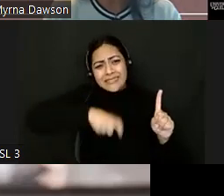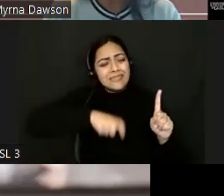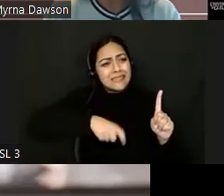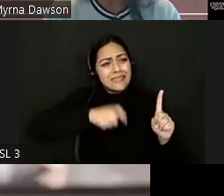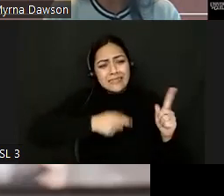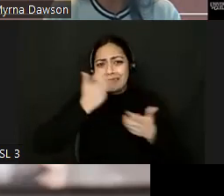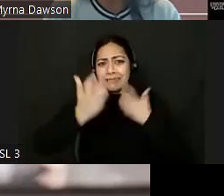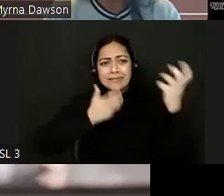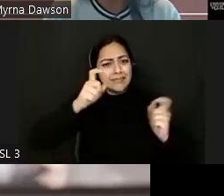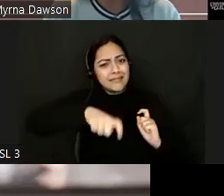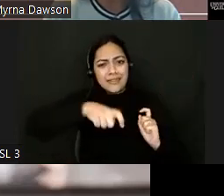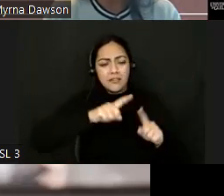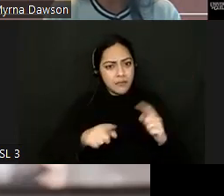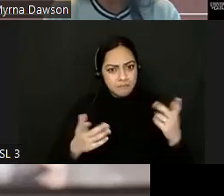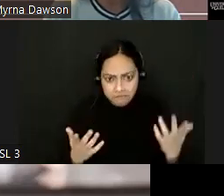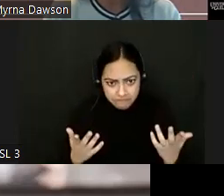with the new strategy.